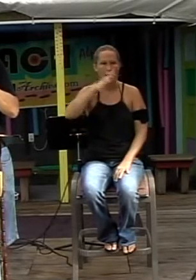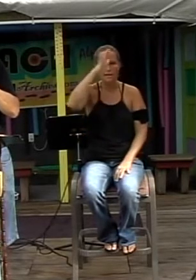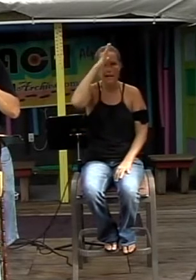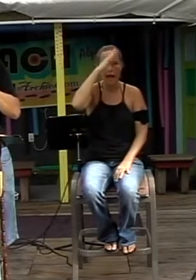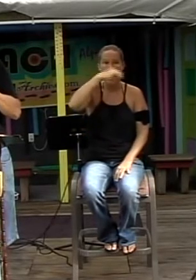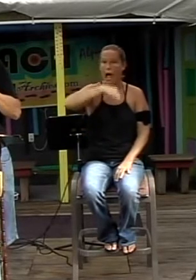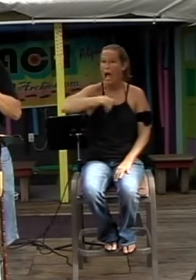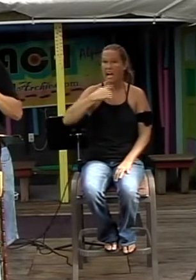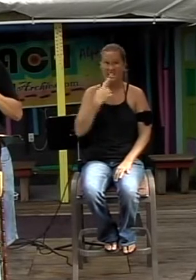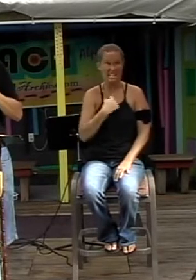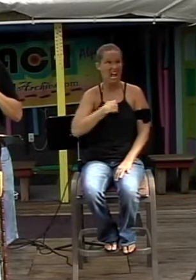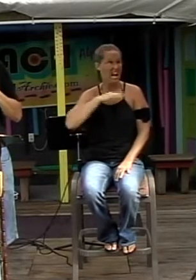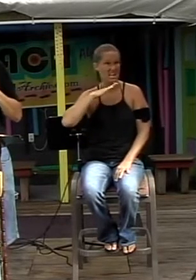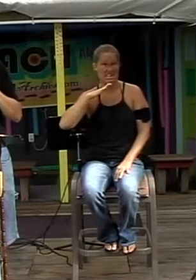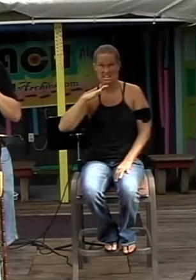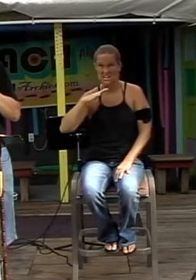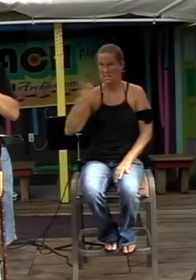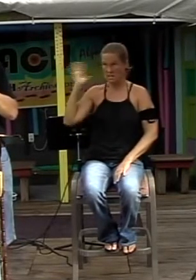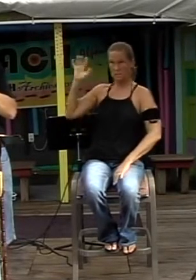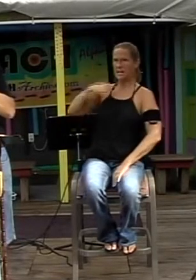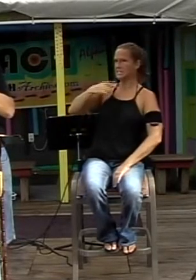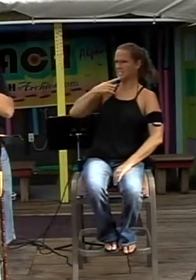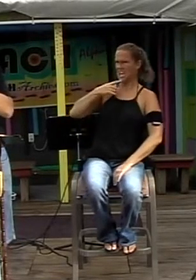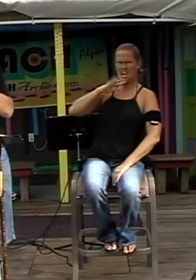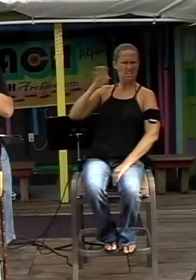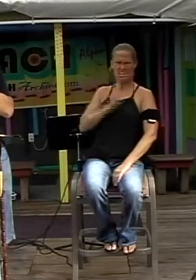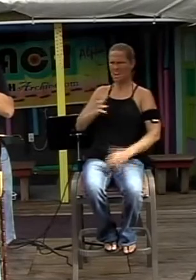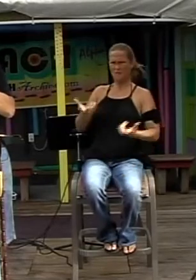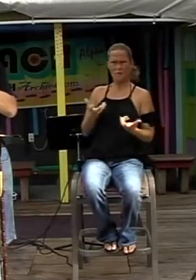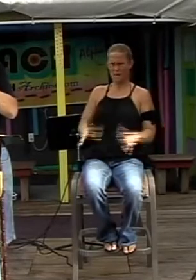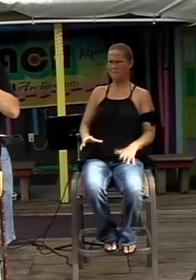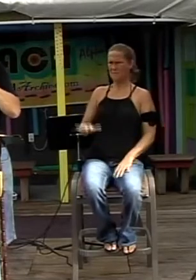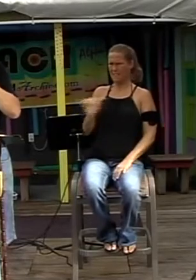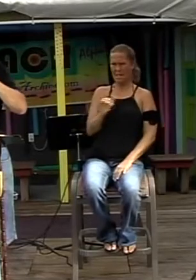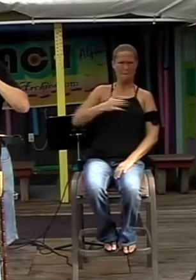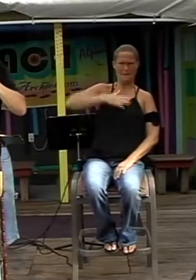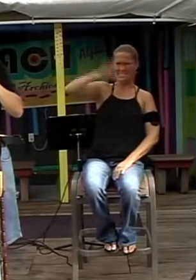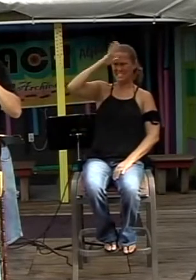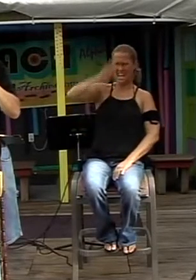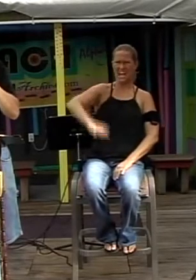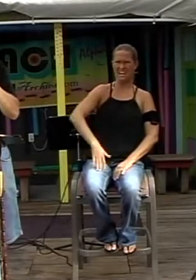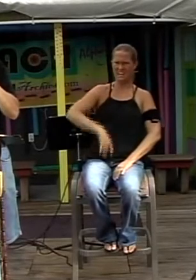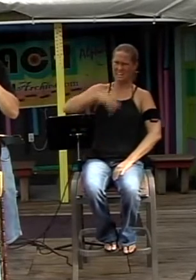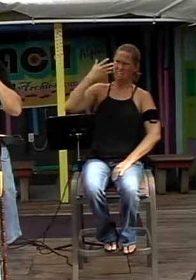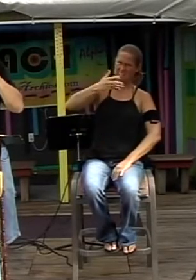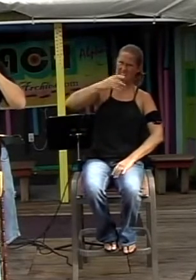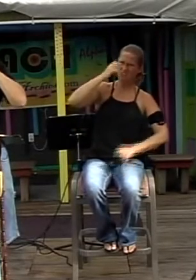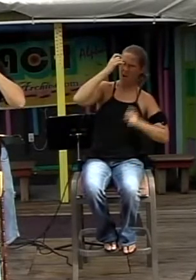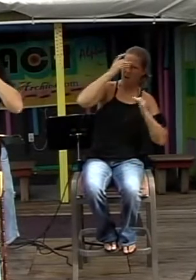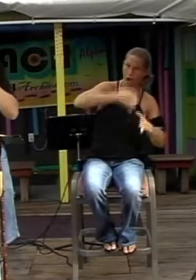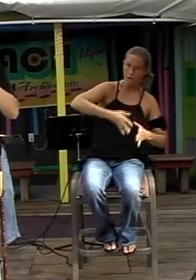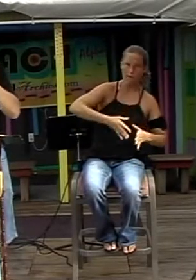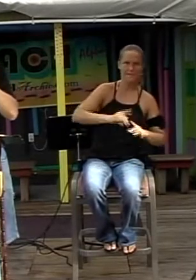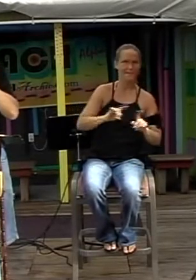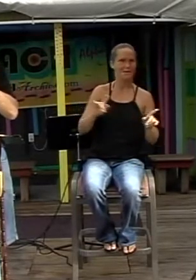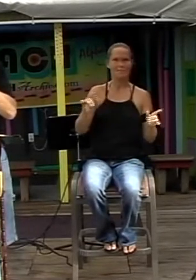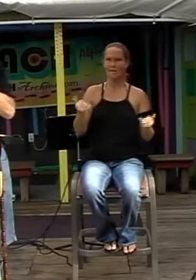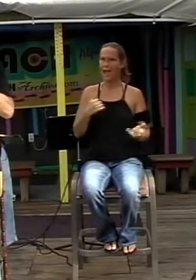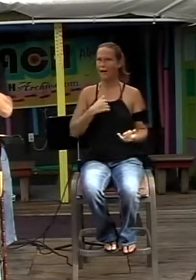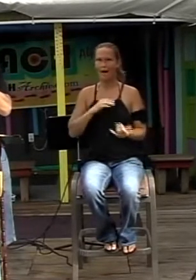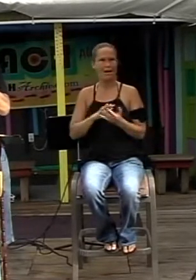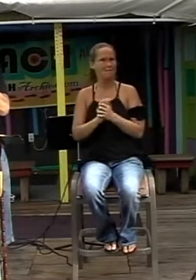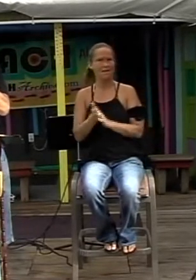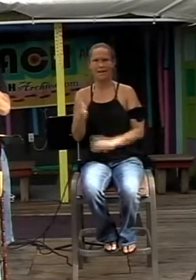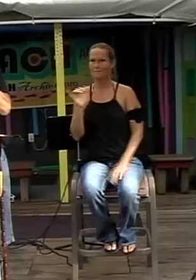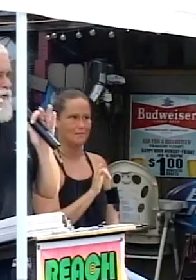And here's what I learned in some of this training through Alpha and some of my spiritual training. So many times when we get our head focused on I don't want to be